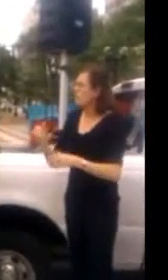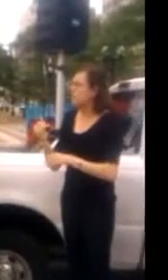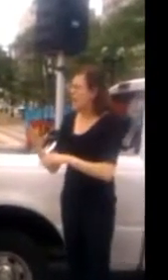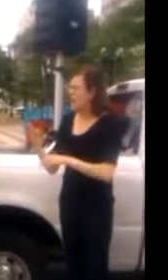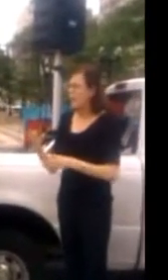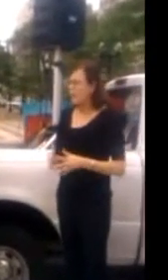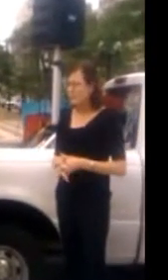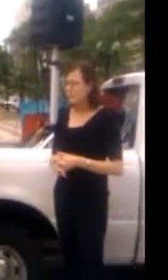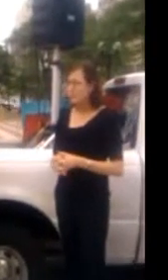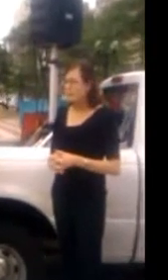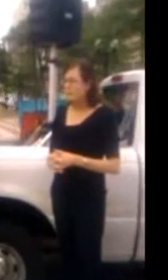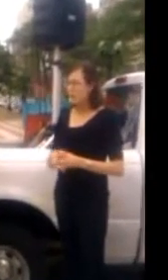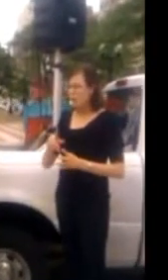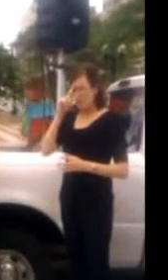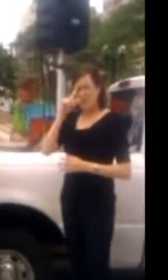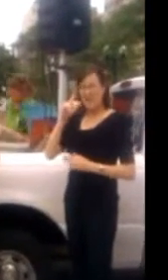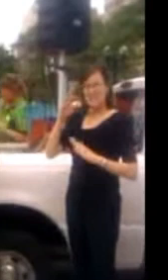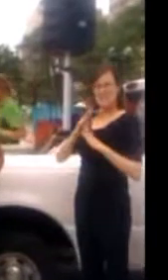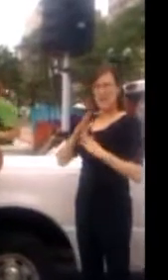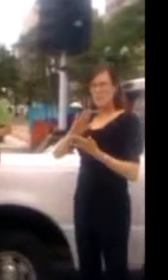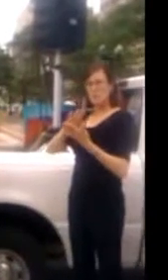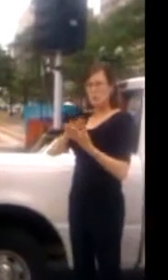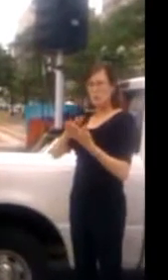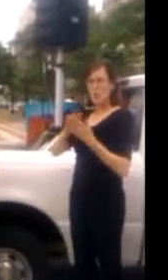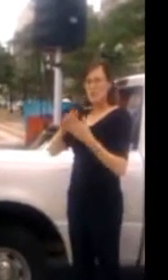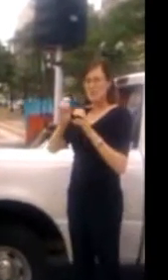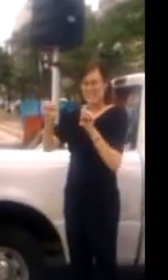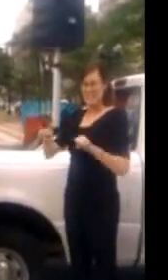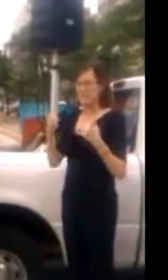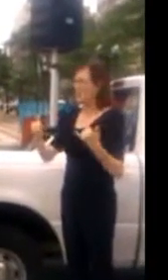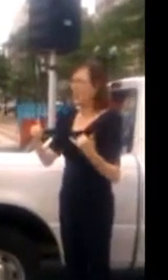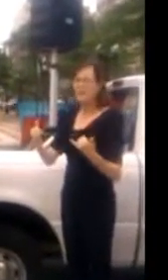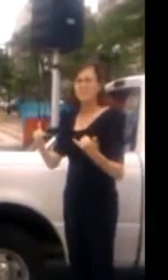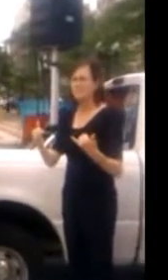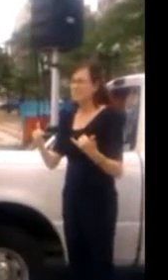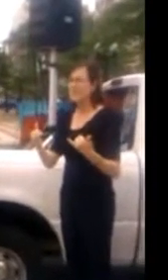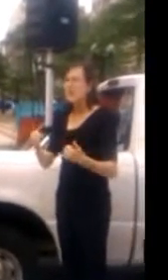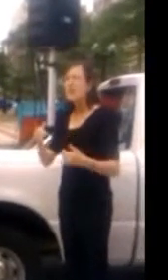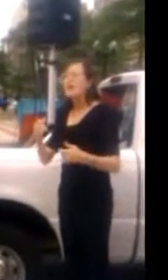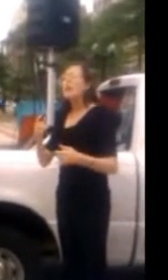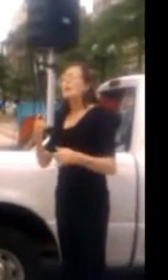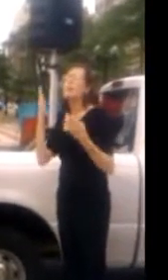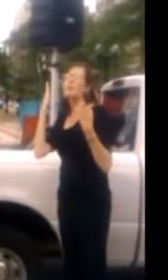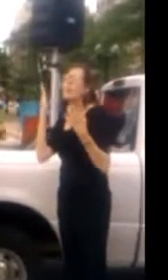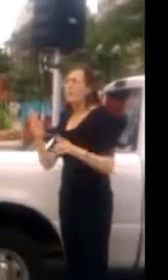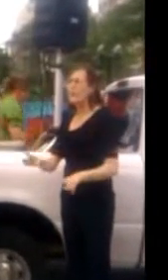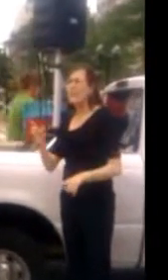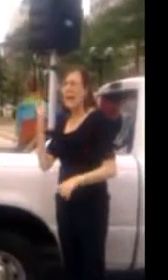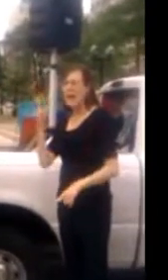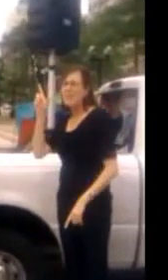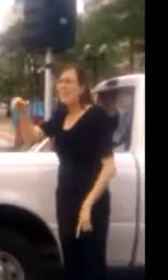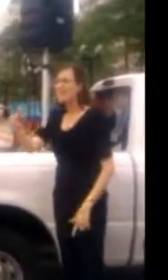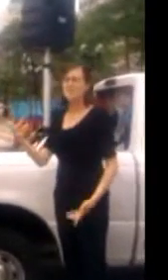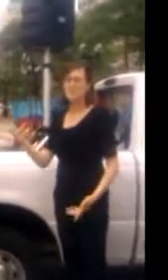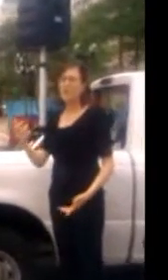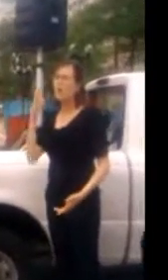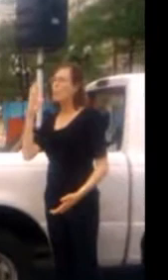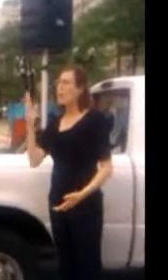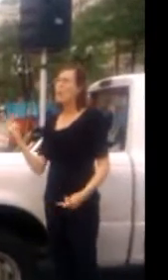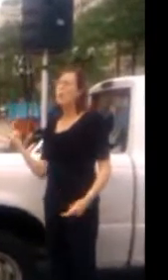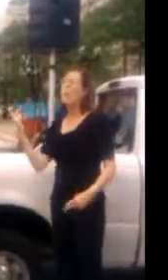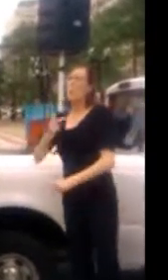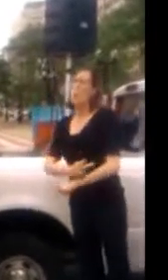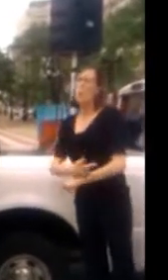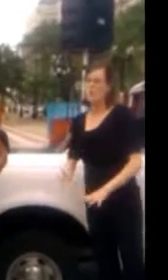have an outstanding school system now? Well, what is it going to be like with this new budget cut? It's all going to be even